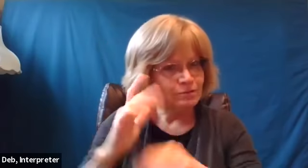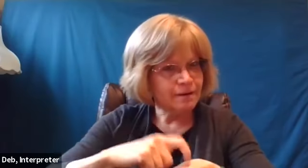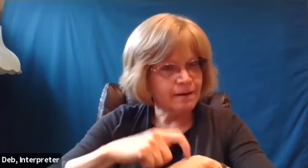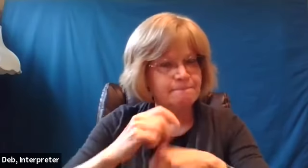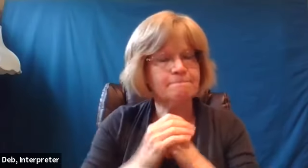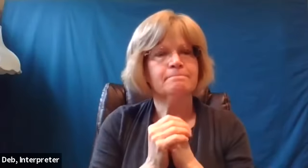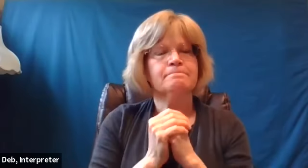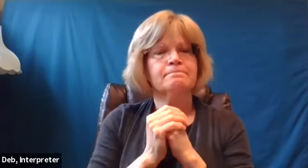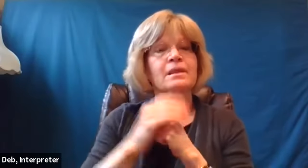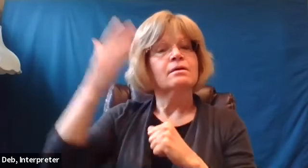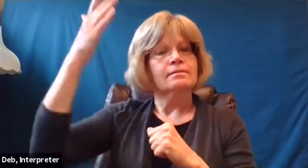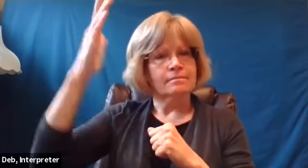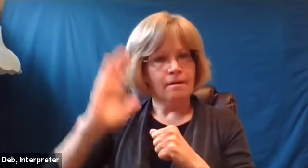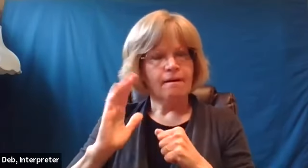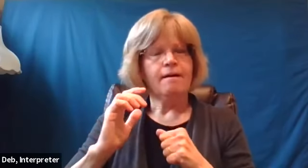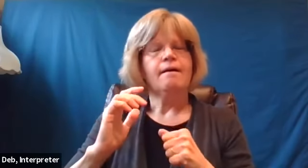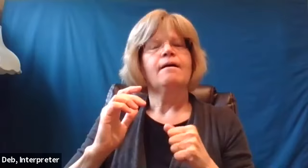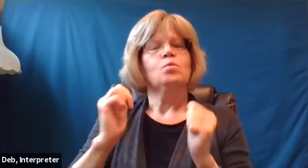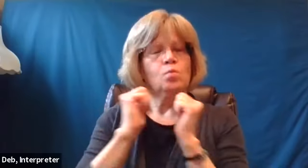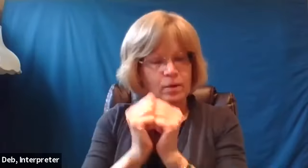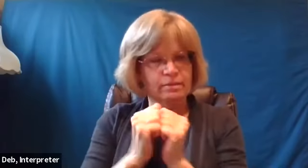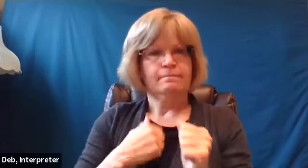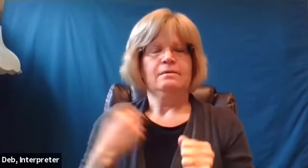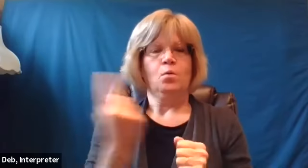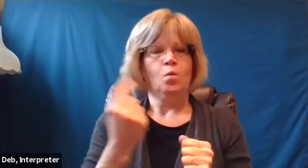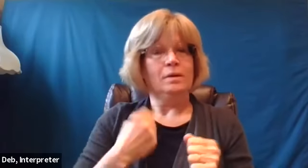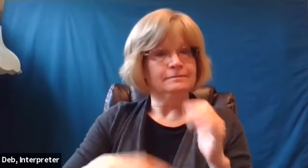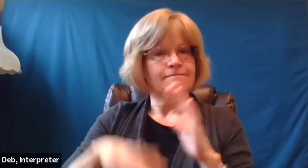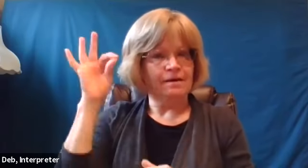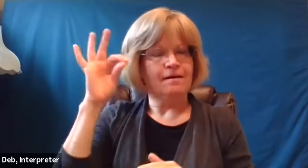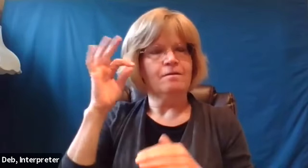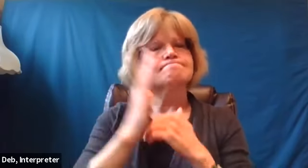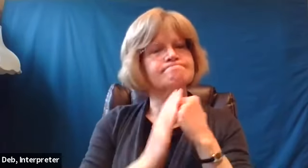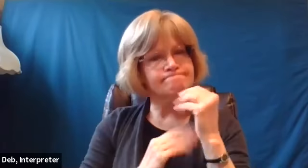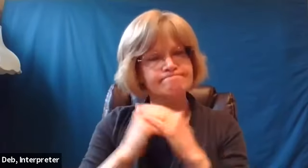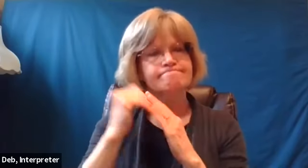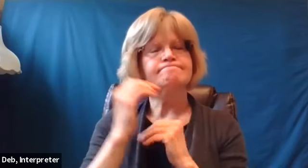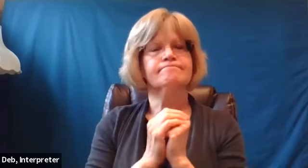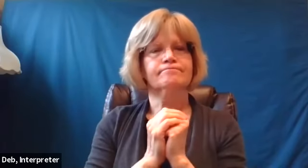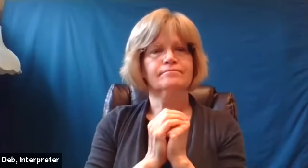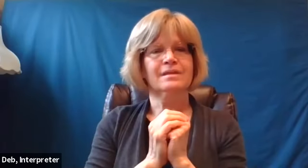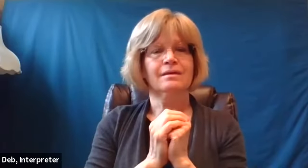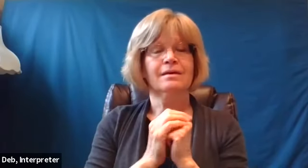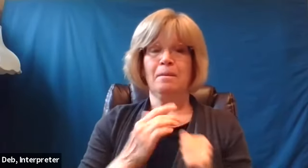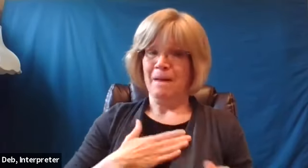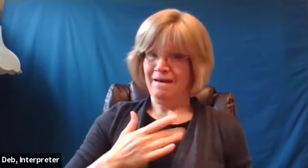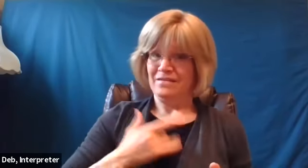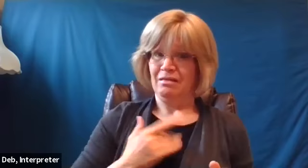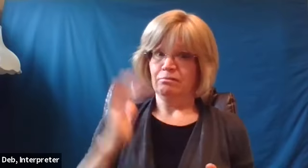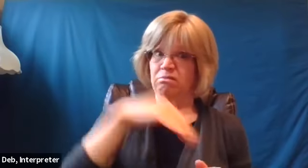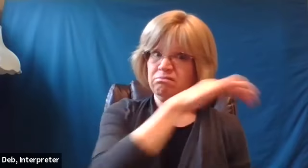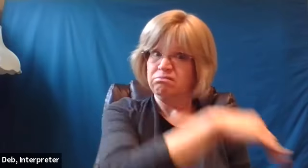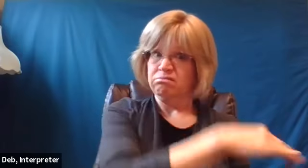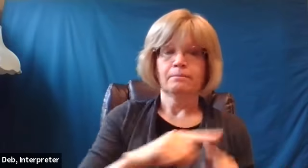that through everything, God was and continues to be with me always. My feelings were all over the place, but God was